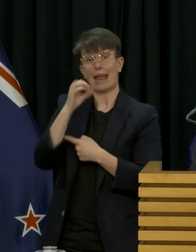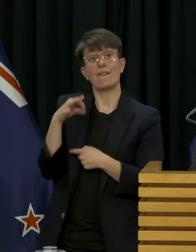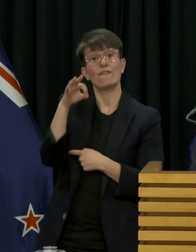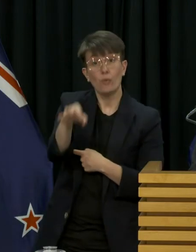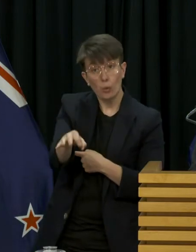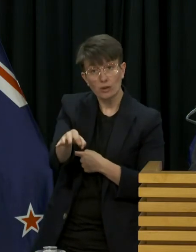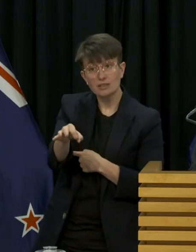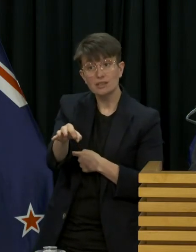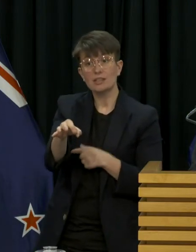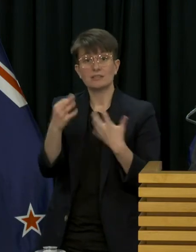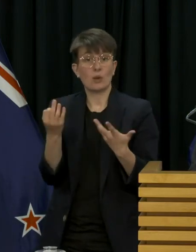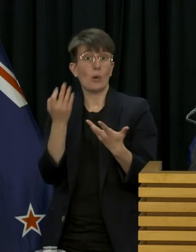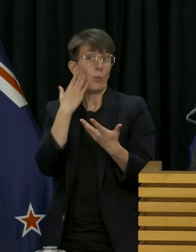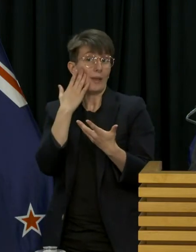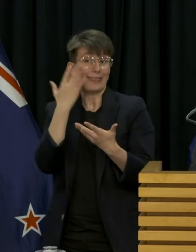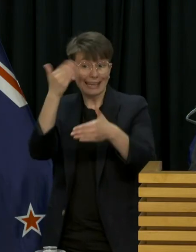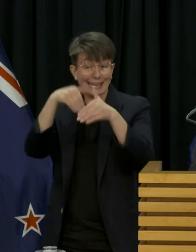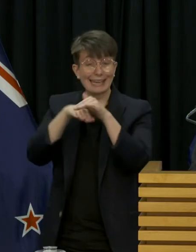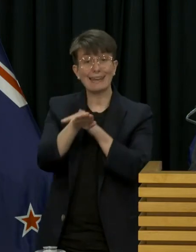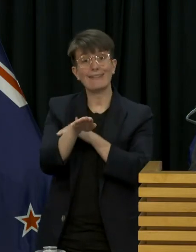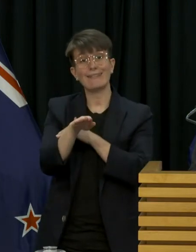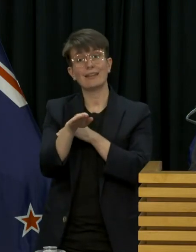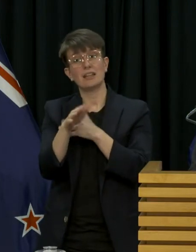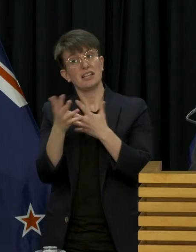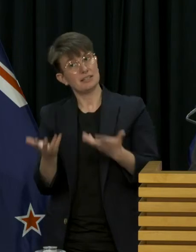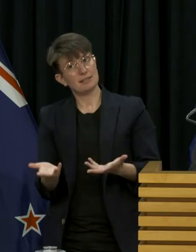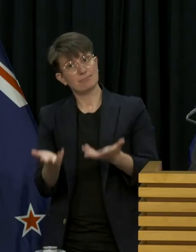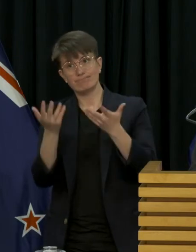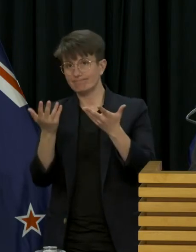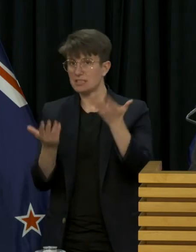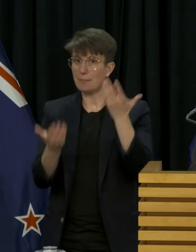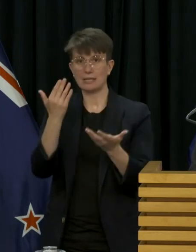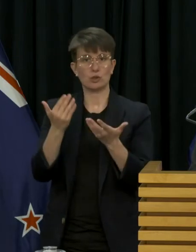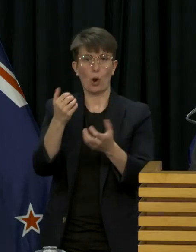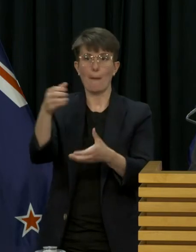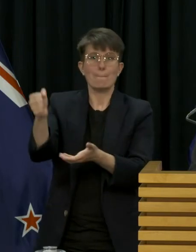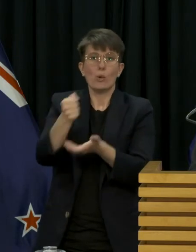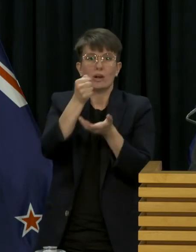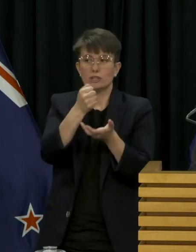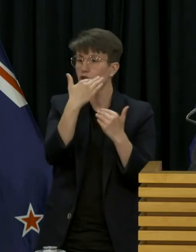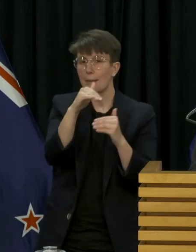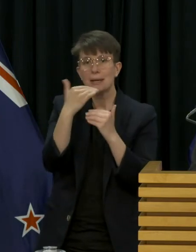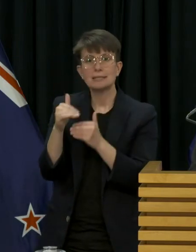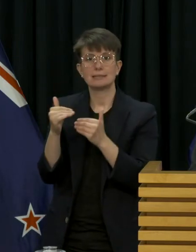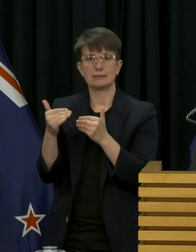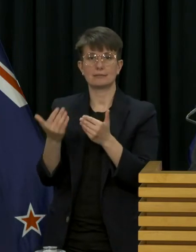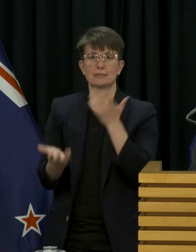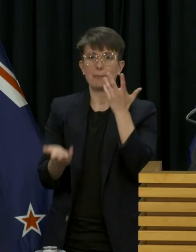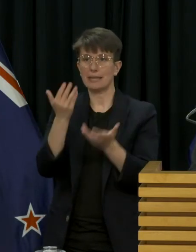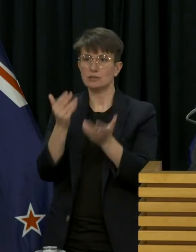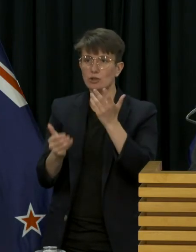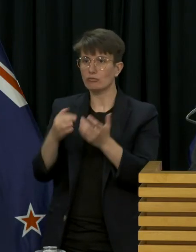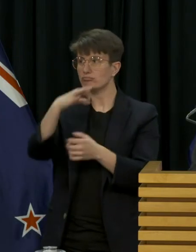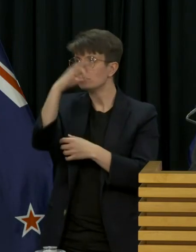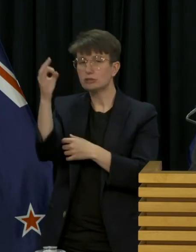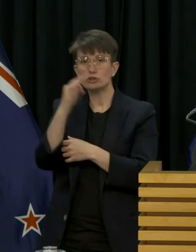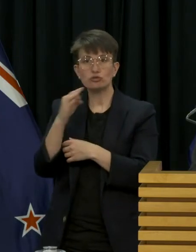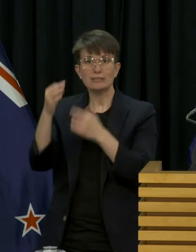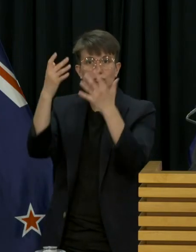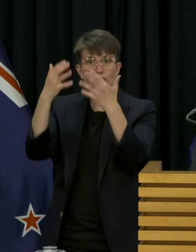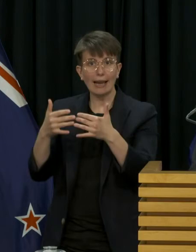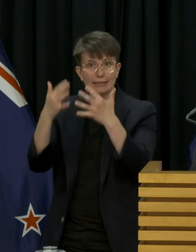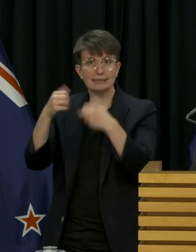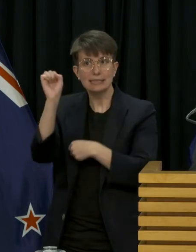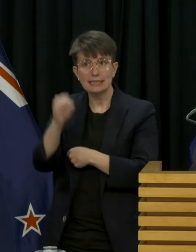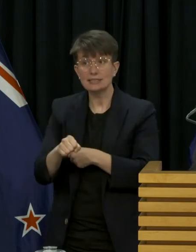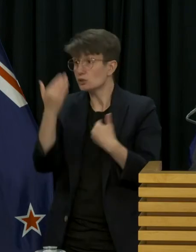course, are a factor as well. So look, I haven't put a quantum around it, but do I think it features in people's thinking when they look